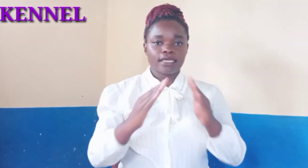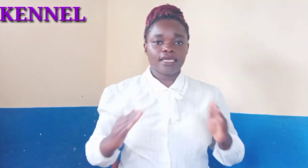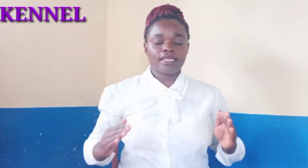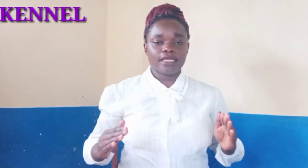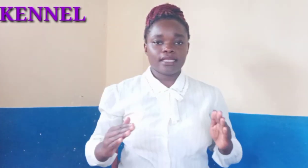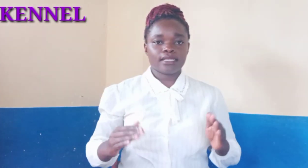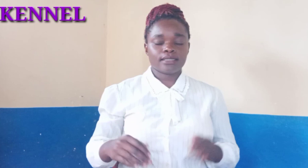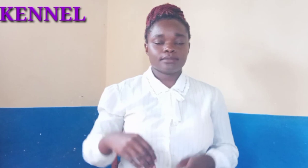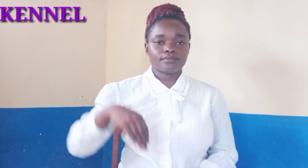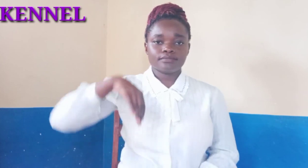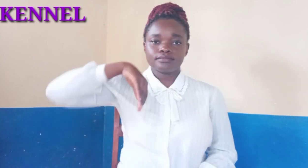Kennel.